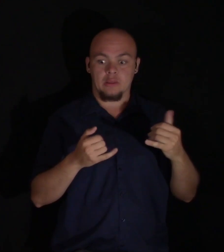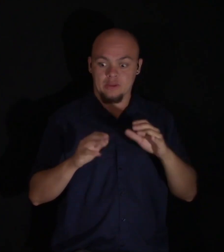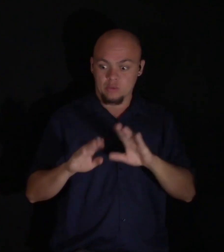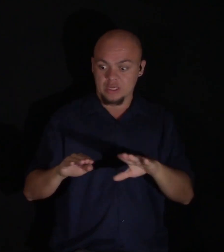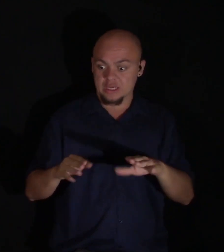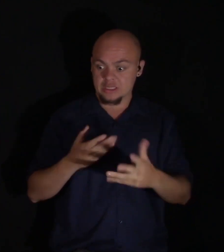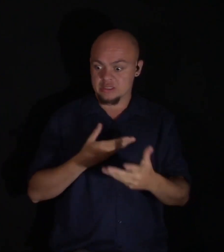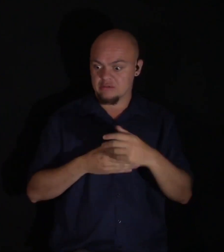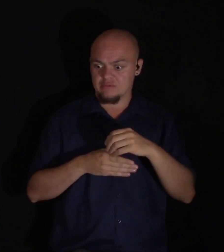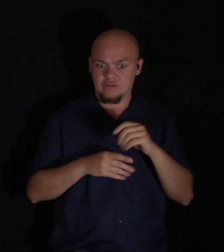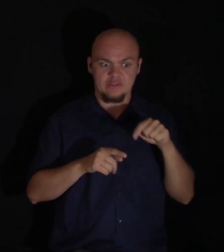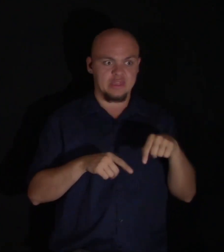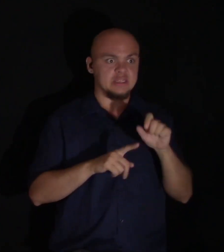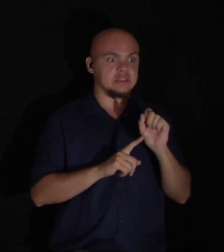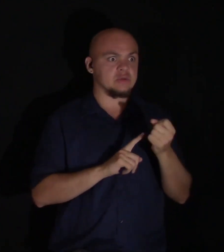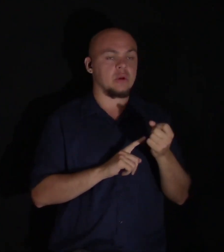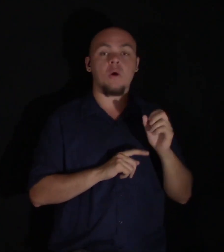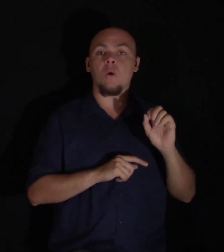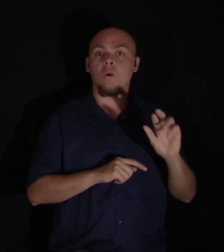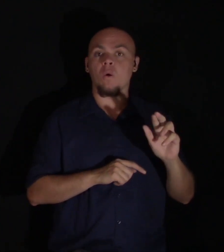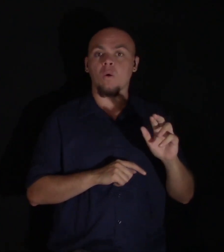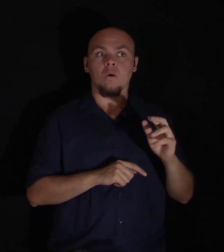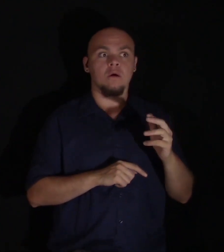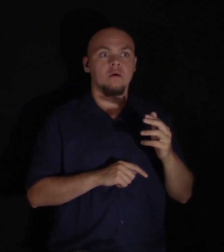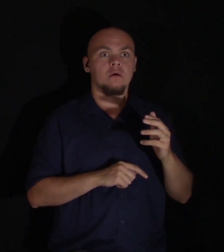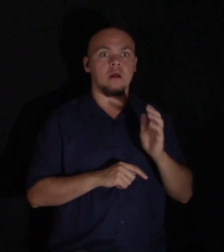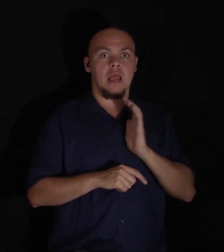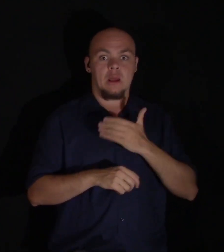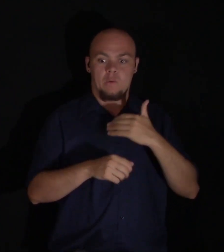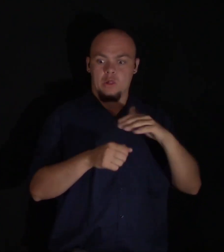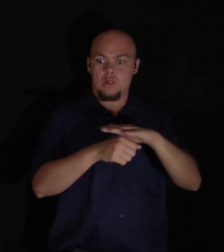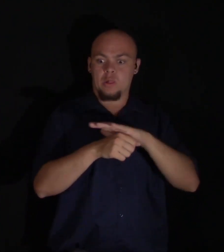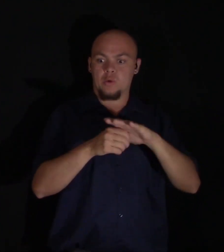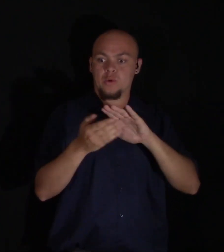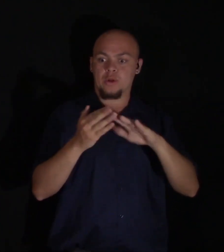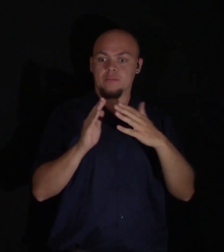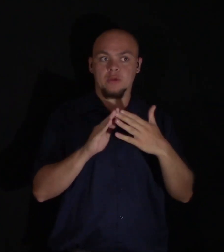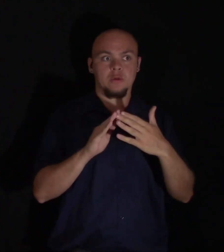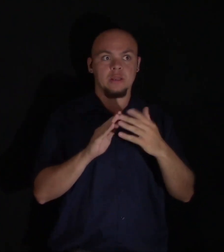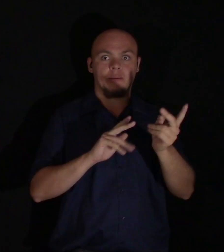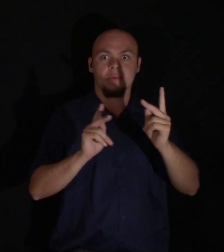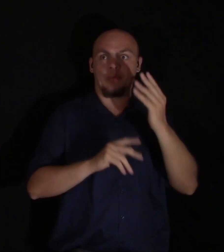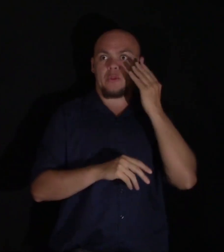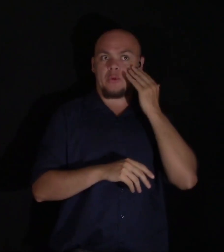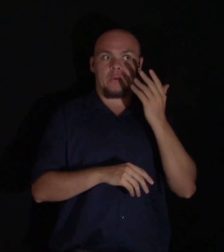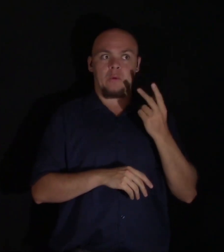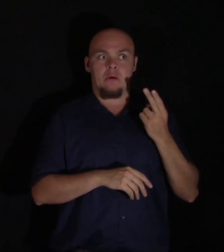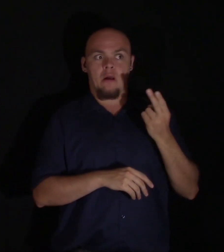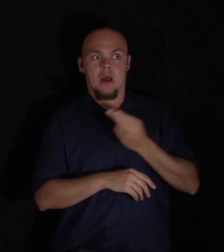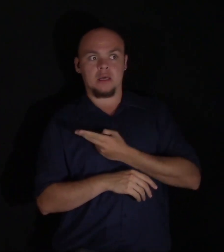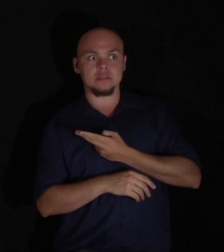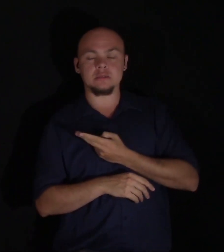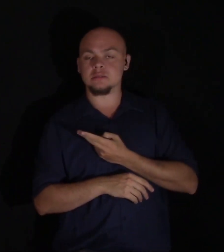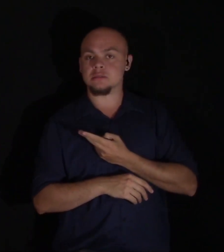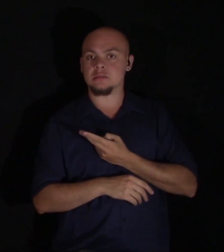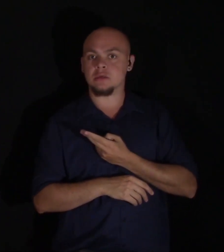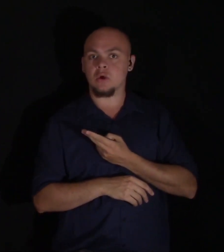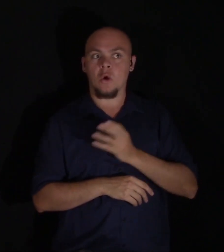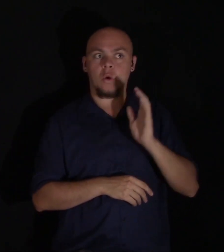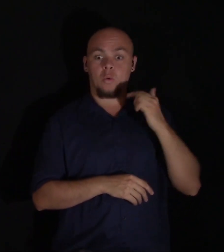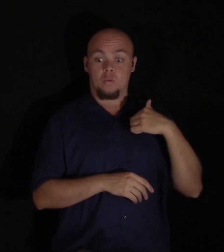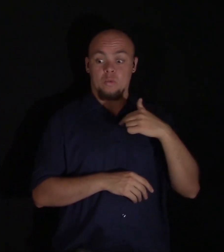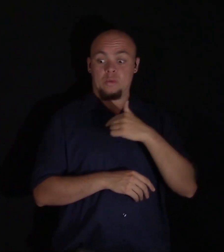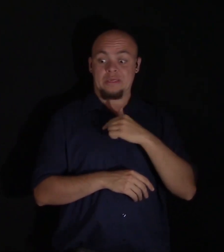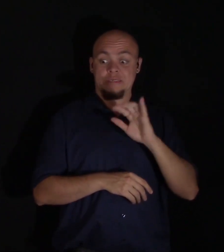involved? Or that we were ingrained in our local community and everyone knew us? Or that we seemed to be the